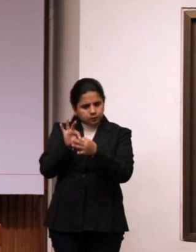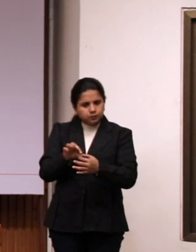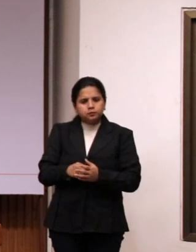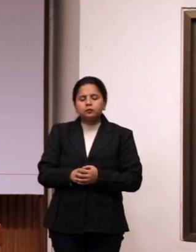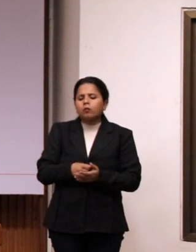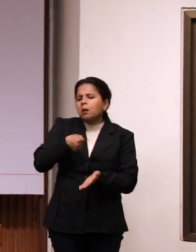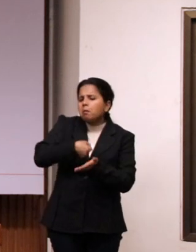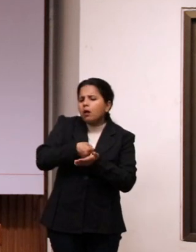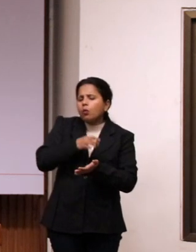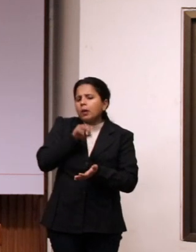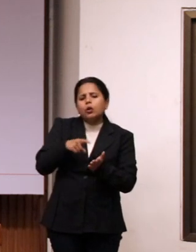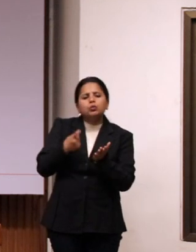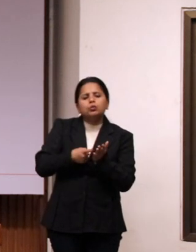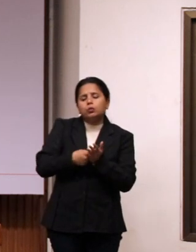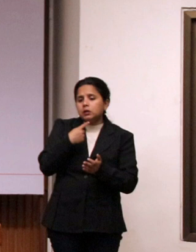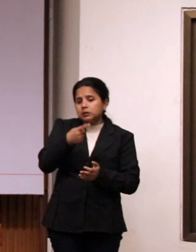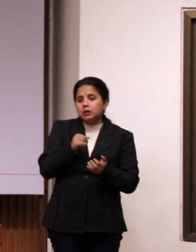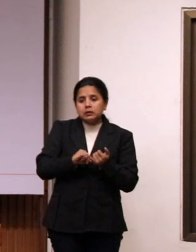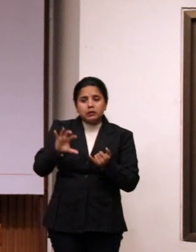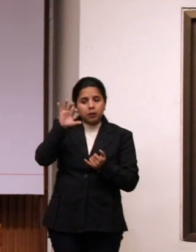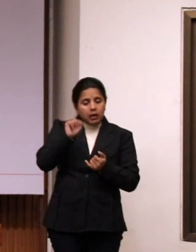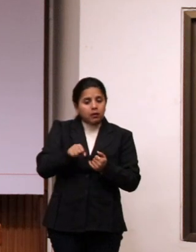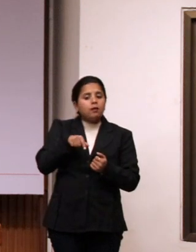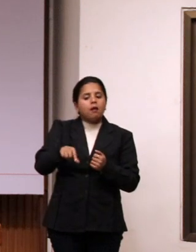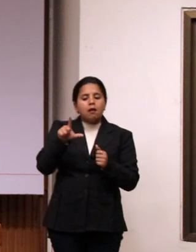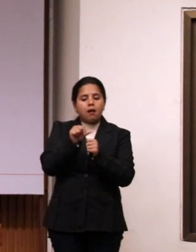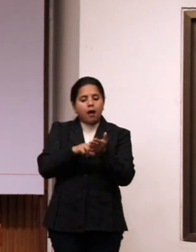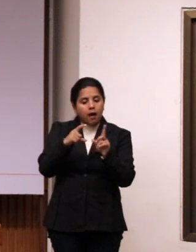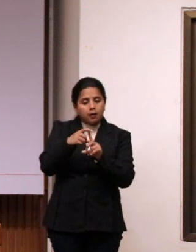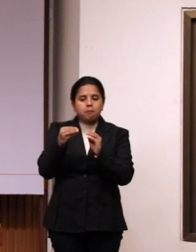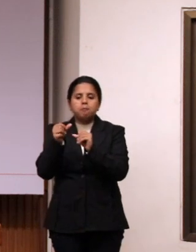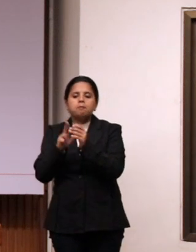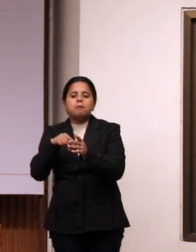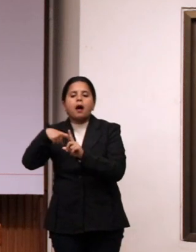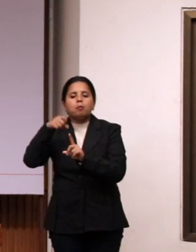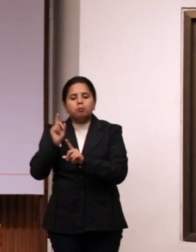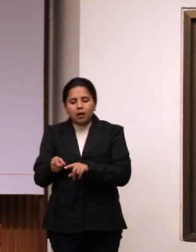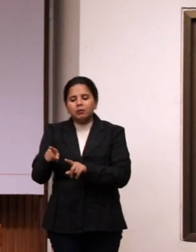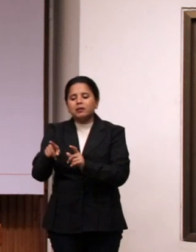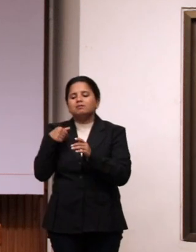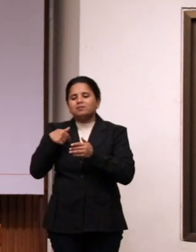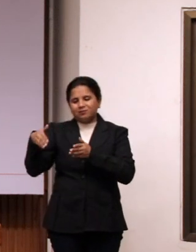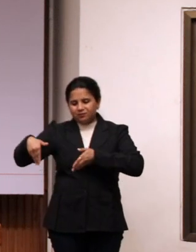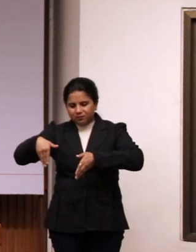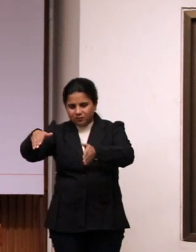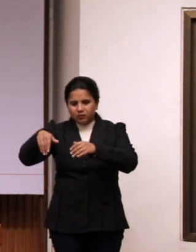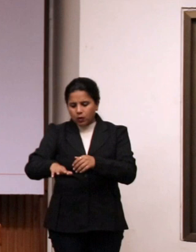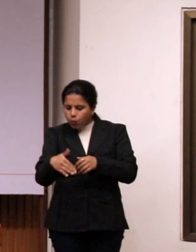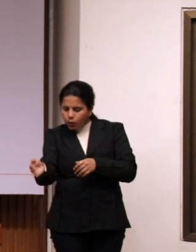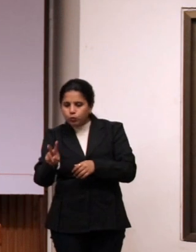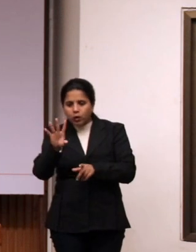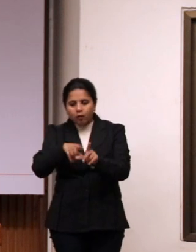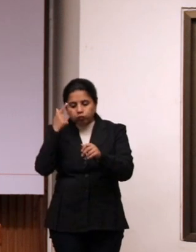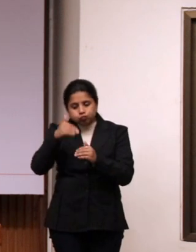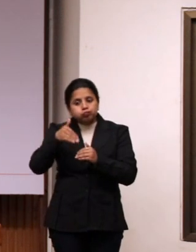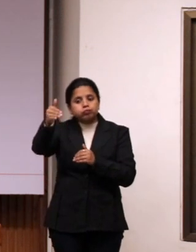and the rule also encourages states to create land banks of 25 hectares from each. Like, so states are